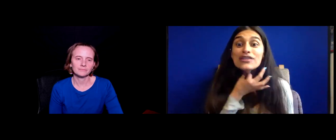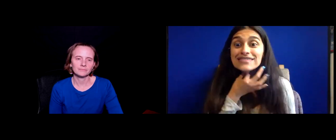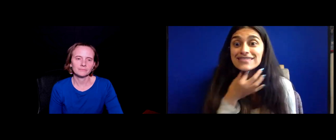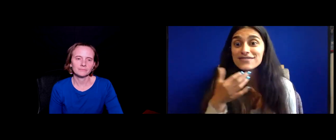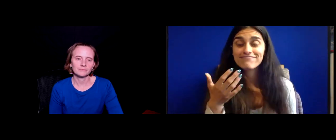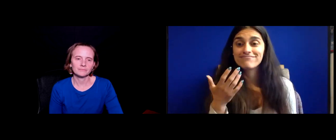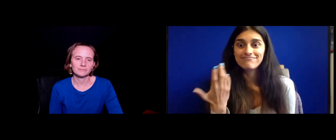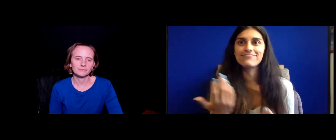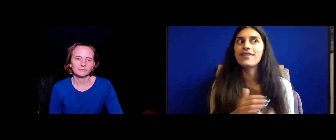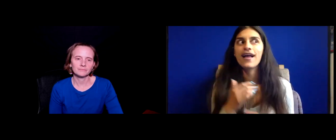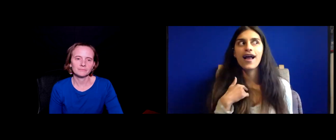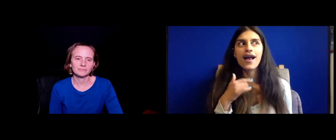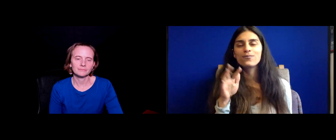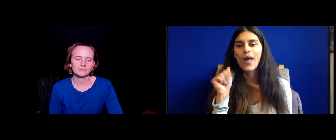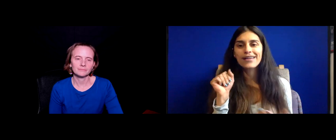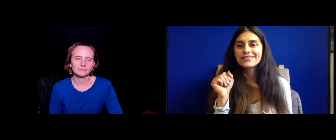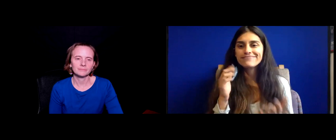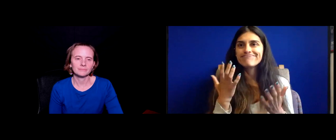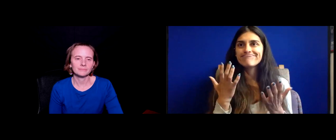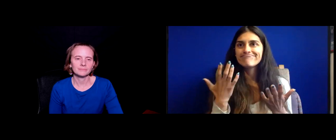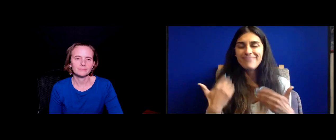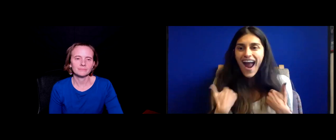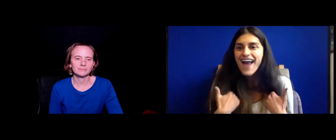And I was just curious, you know.